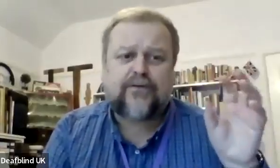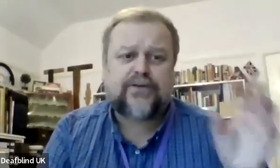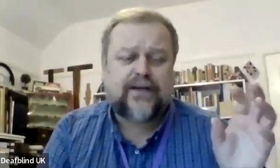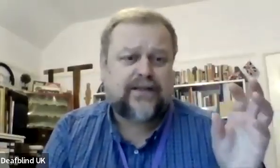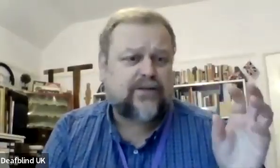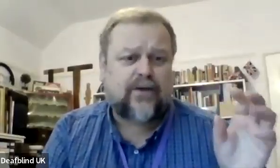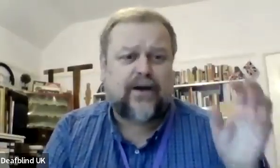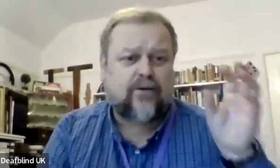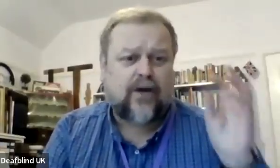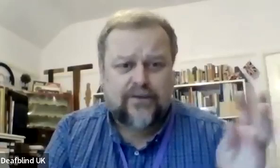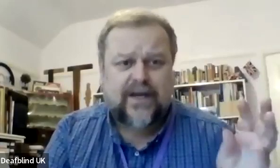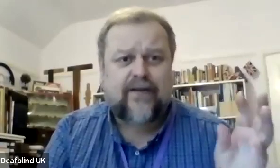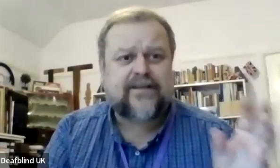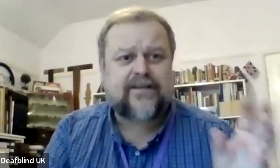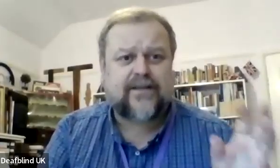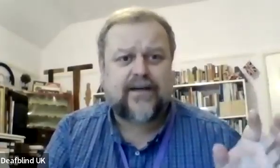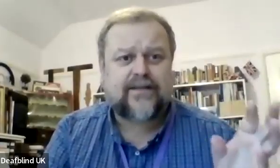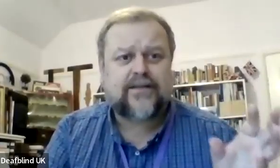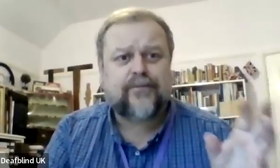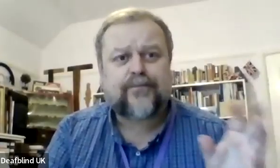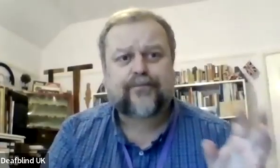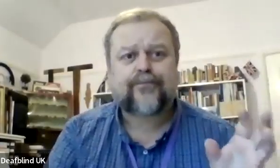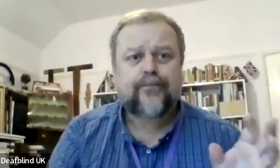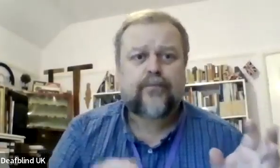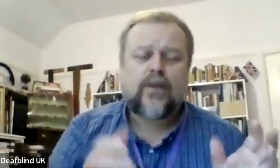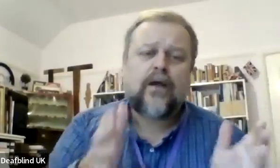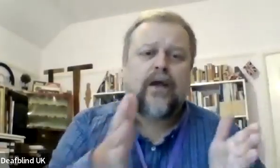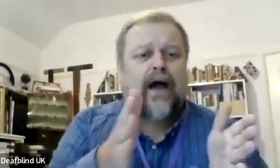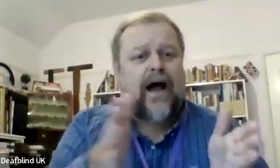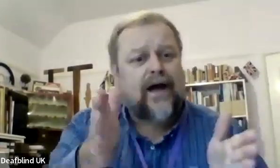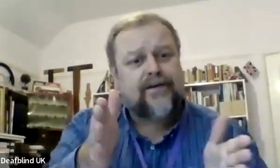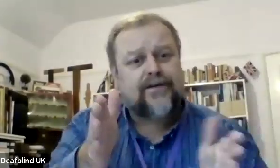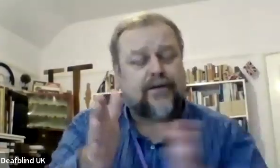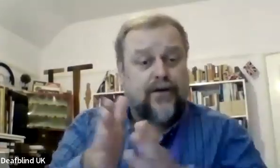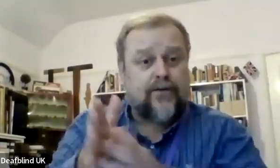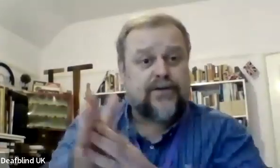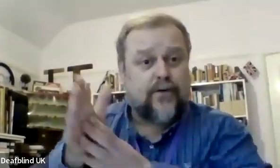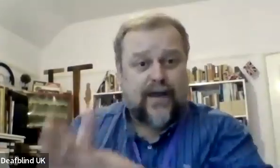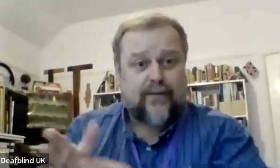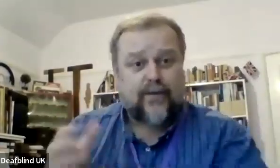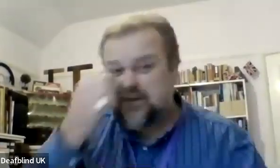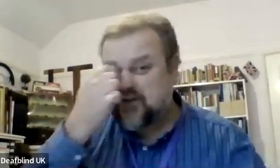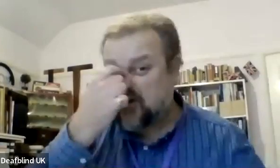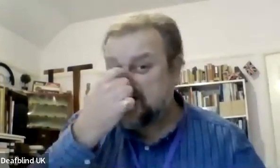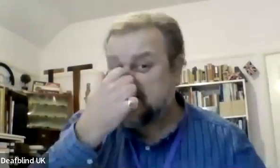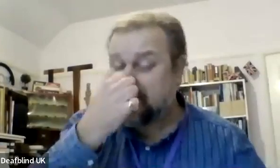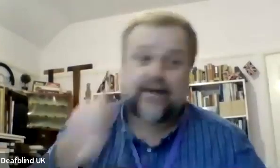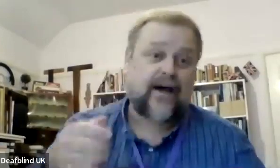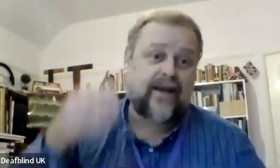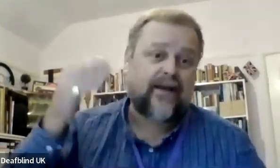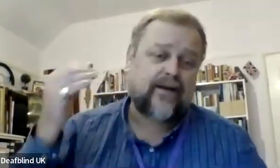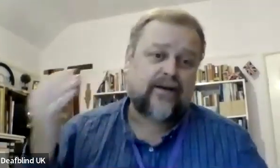and therefore sort of restricted to what you might call armchair exercises, and those who were able to join something